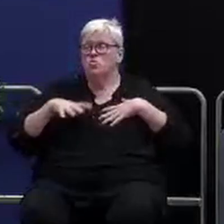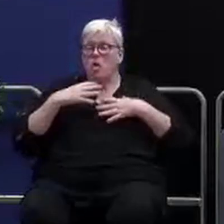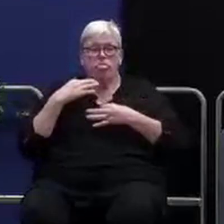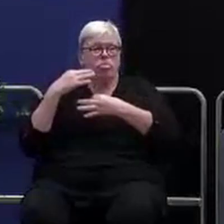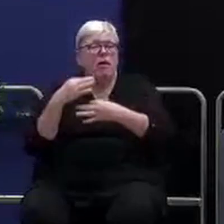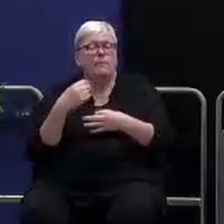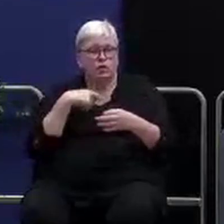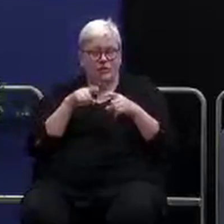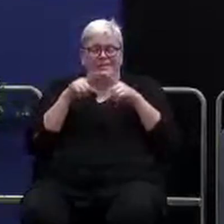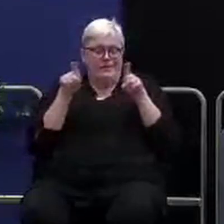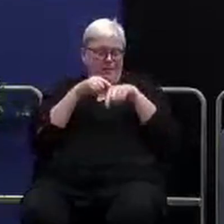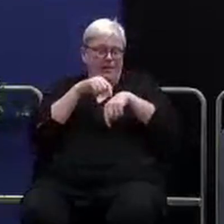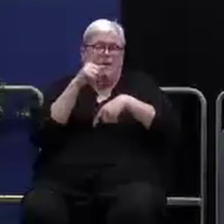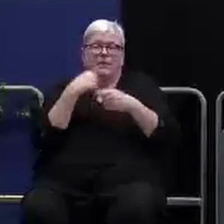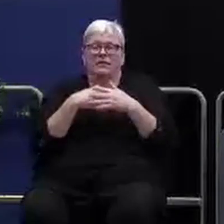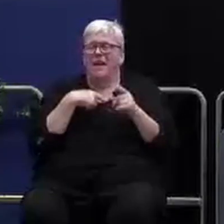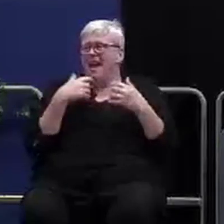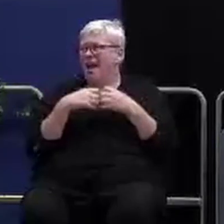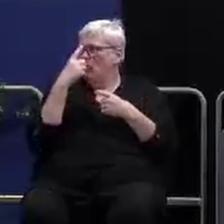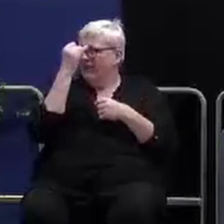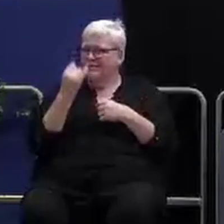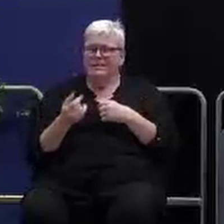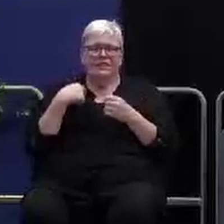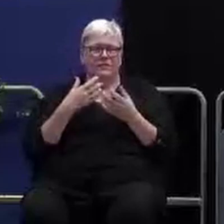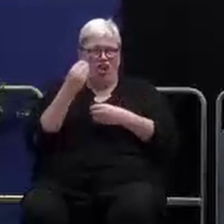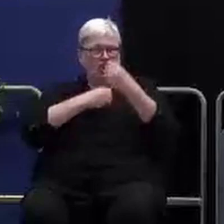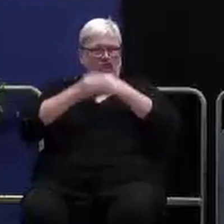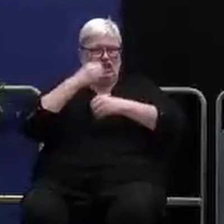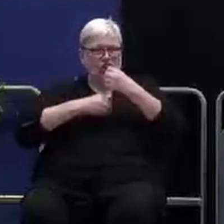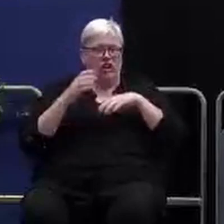simultaneously questioned whether someone so skinny could actually put that amount away.